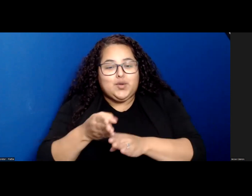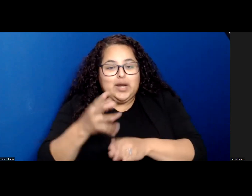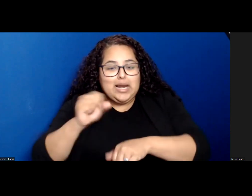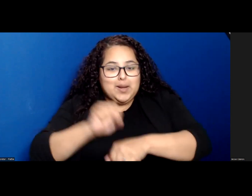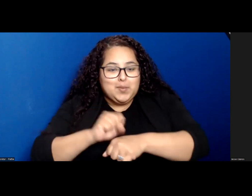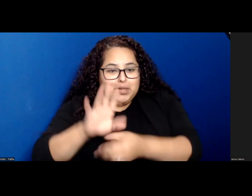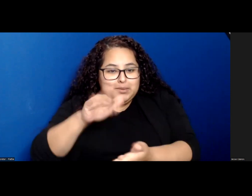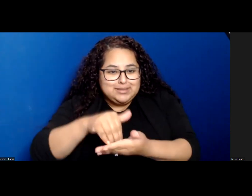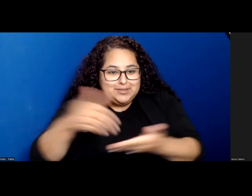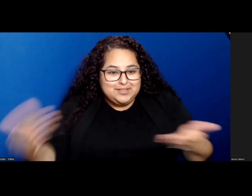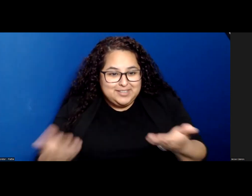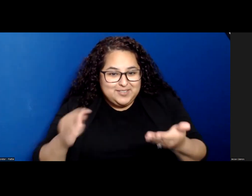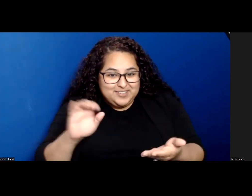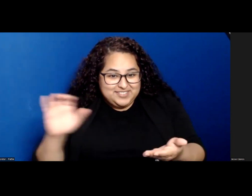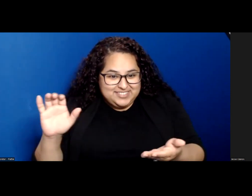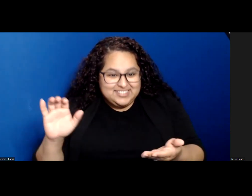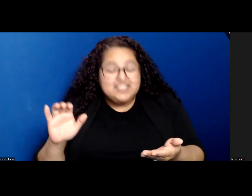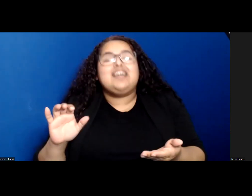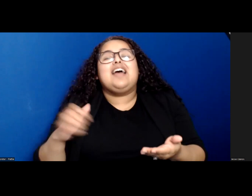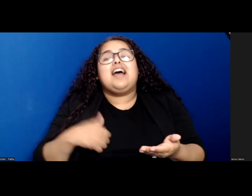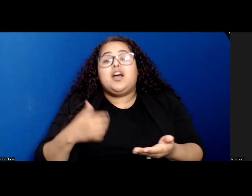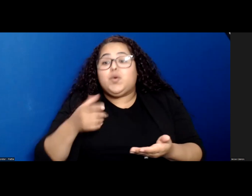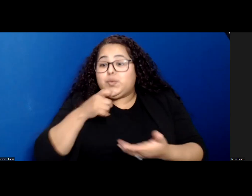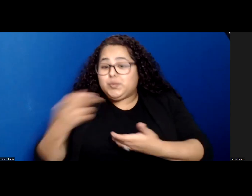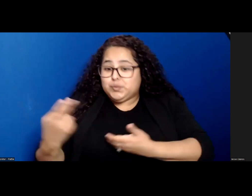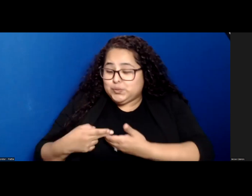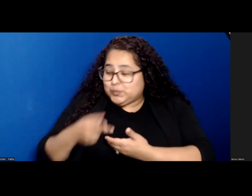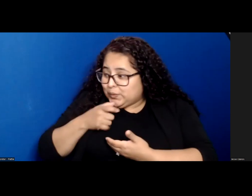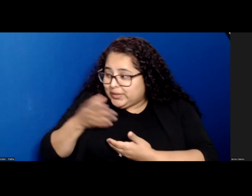College, and I am joined uh,